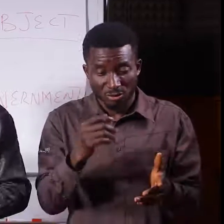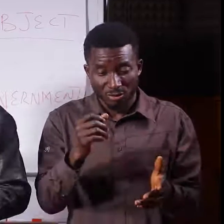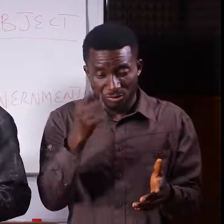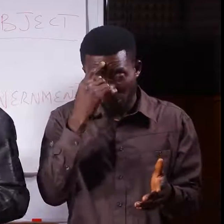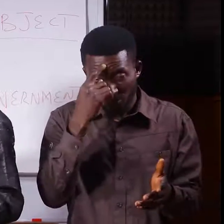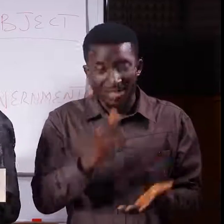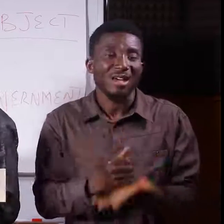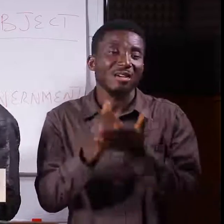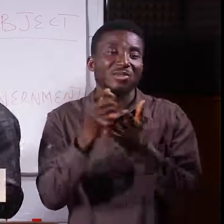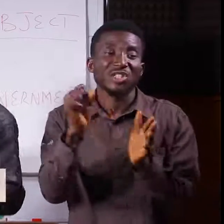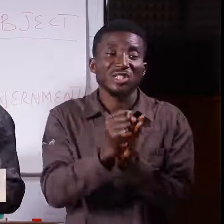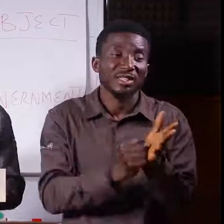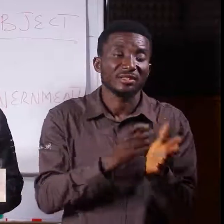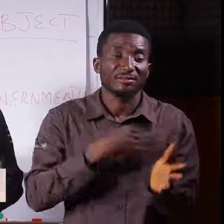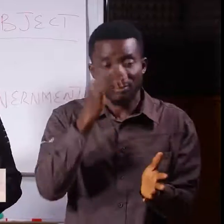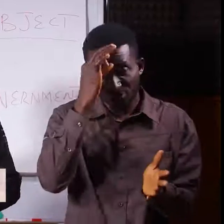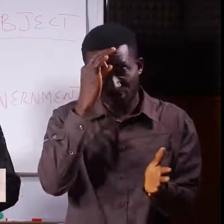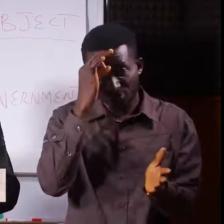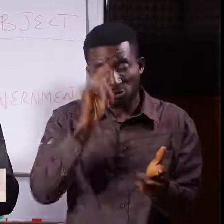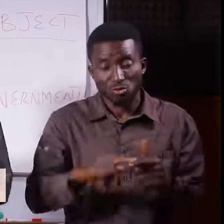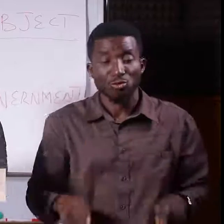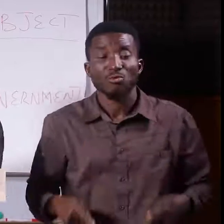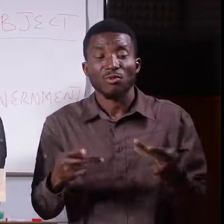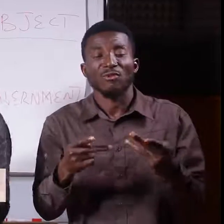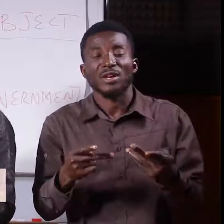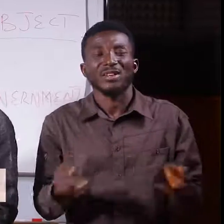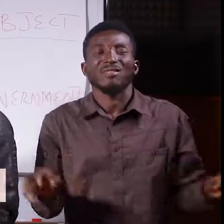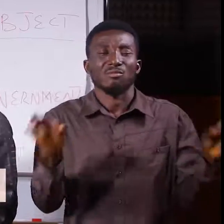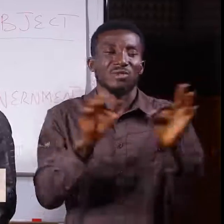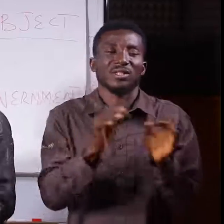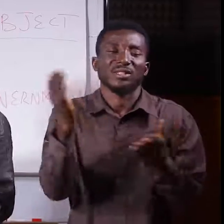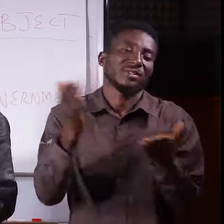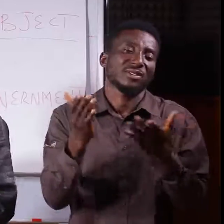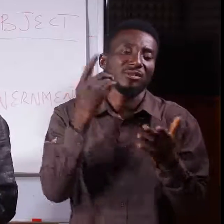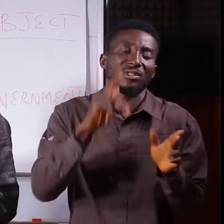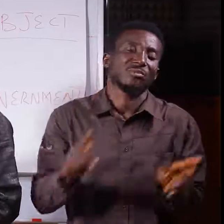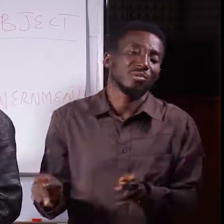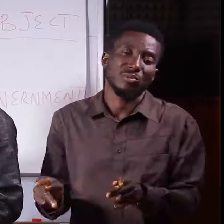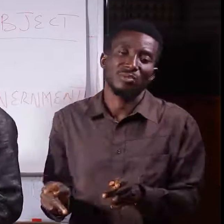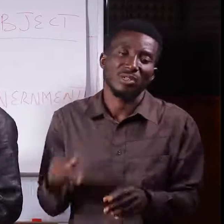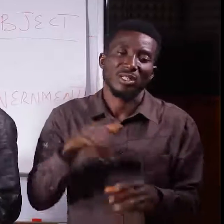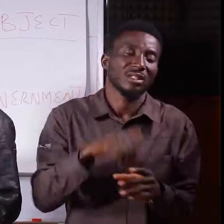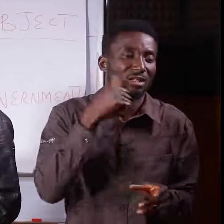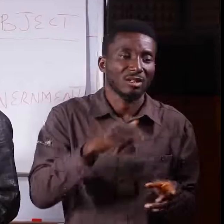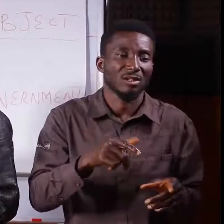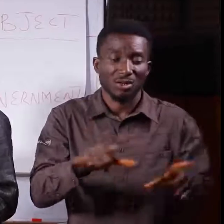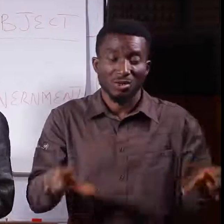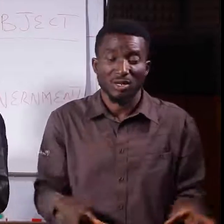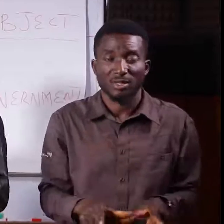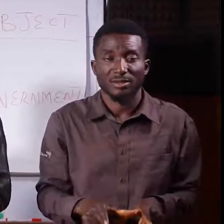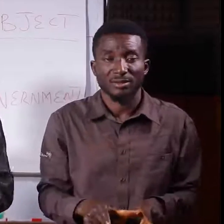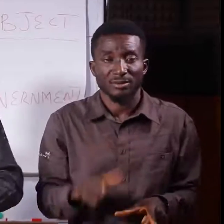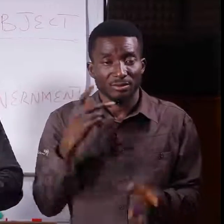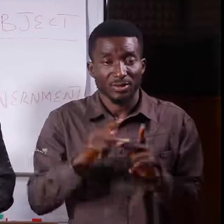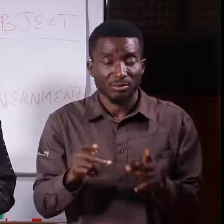the federal government to provide essential services for the people in her locality. That is,